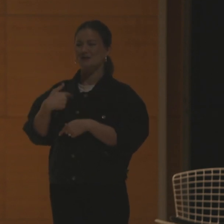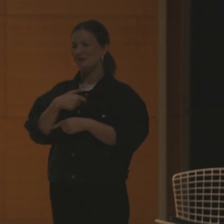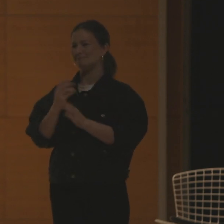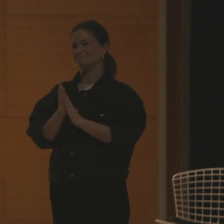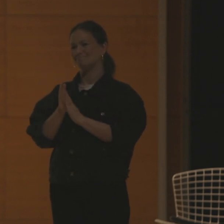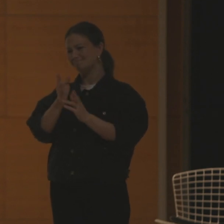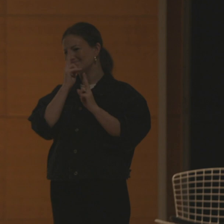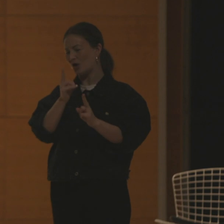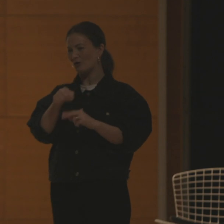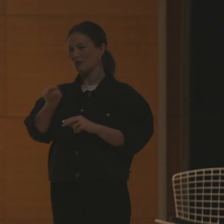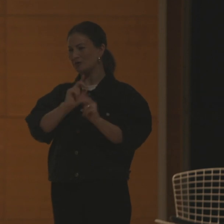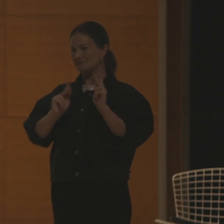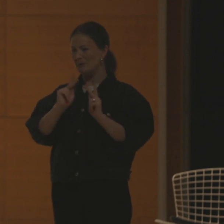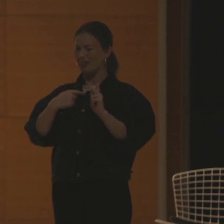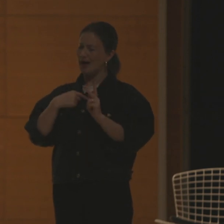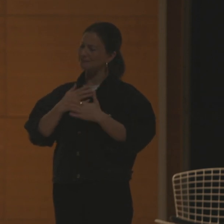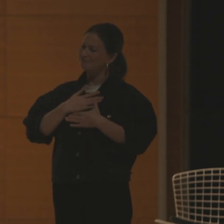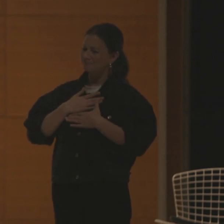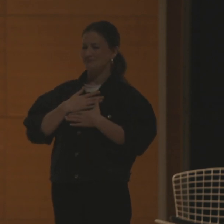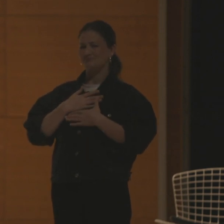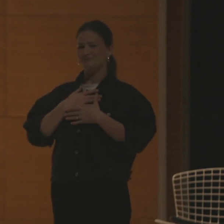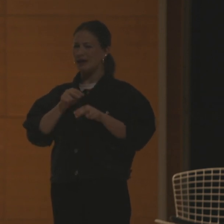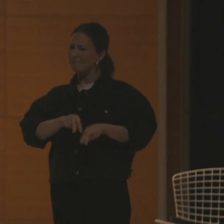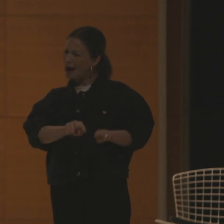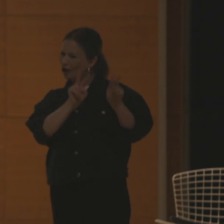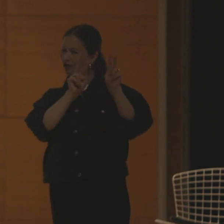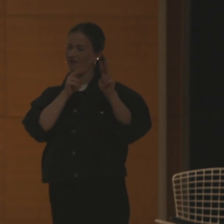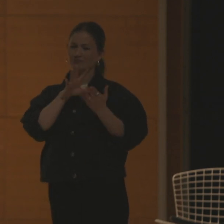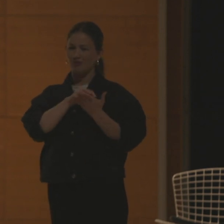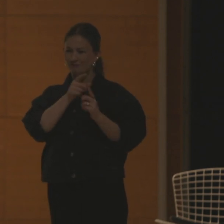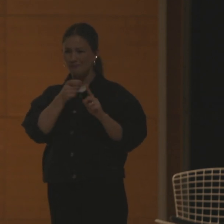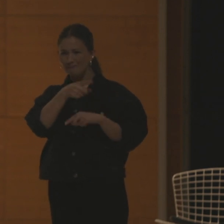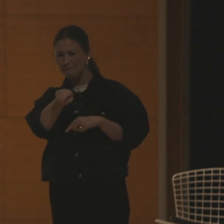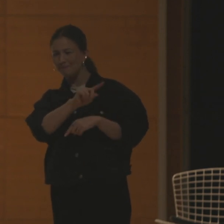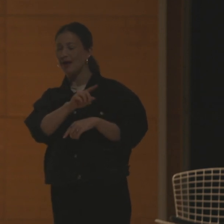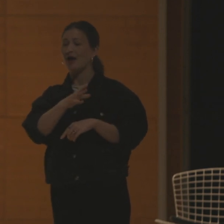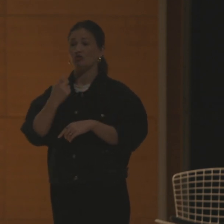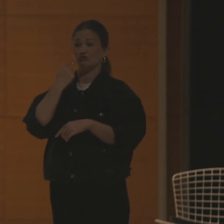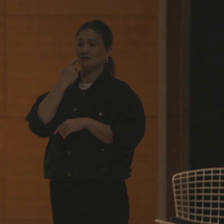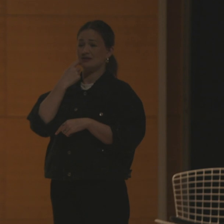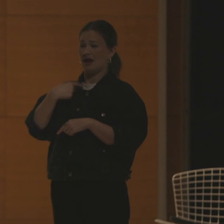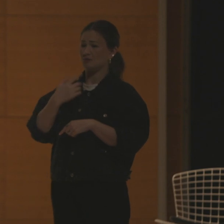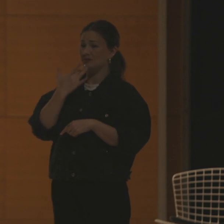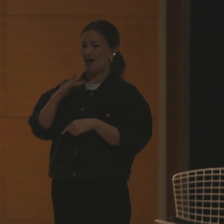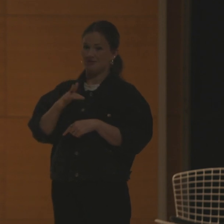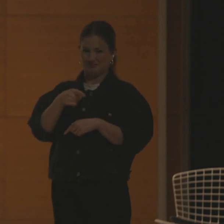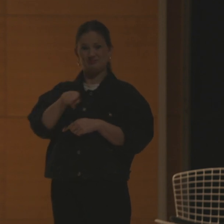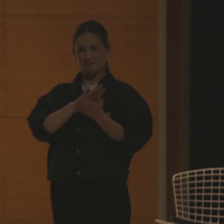people that I deeply admire, that I learn from, and more recently have been lucky enough to call